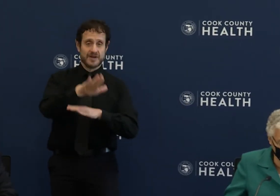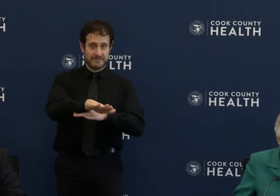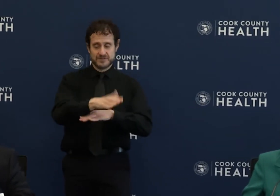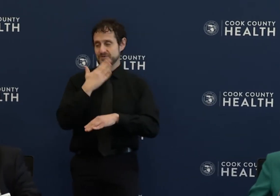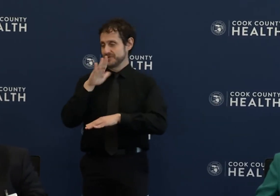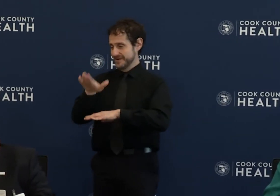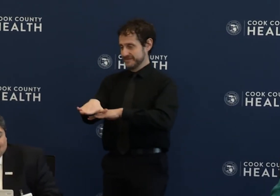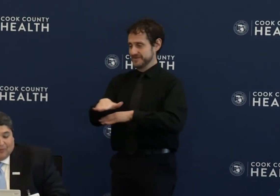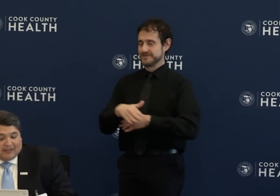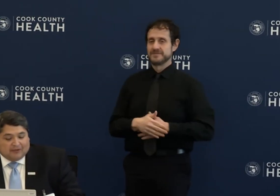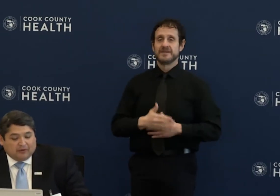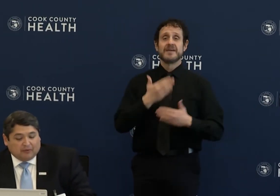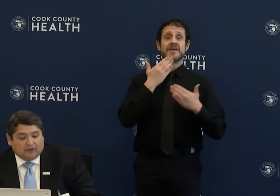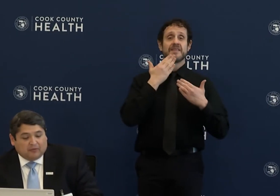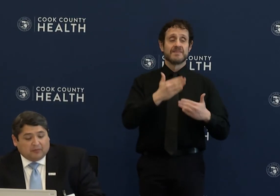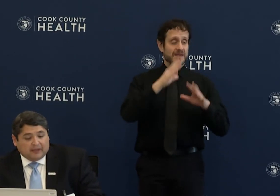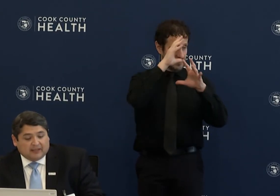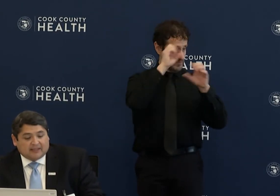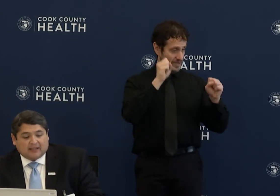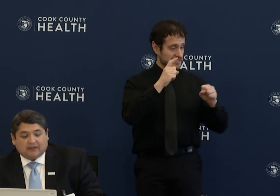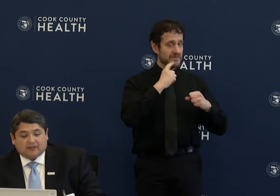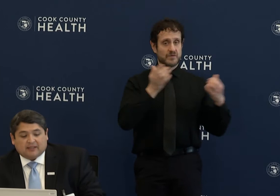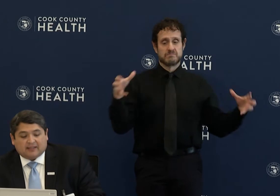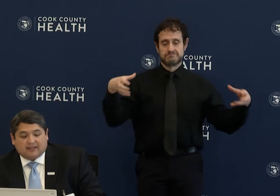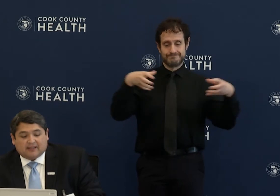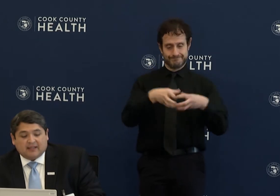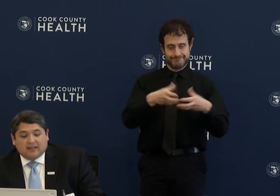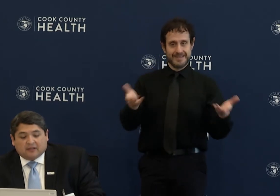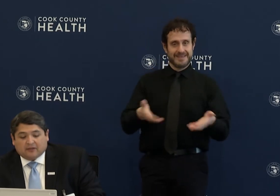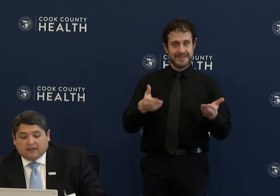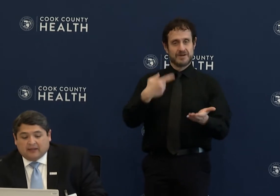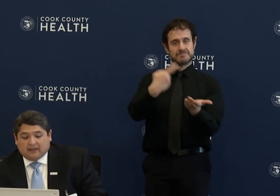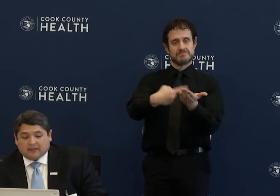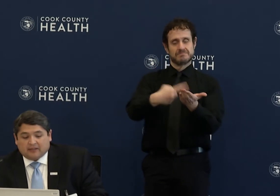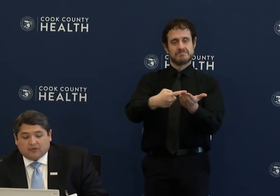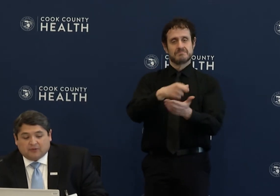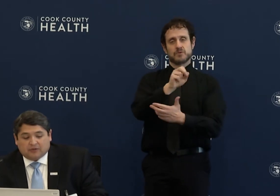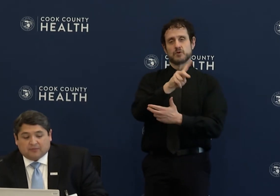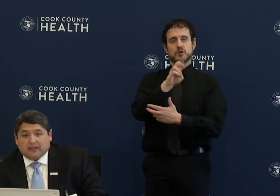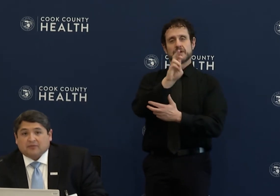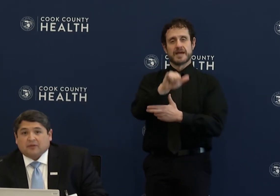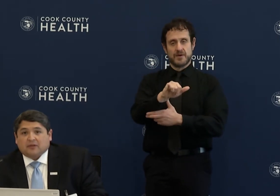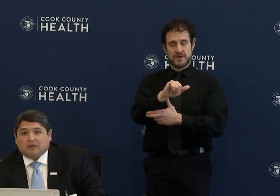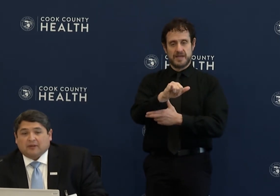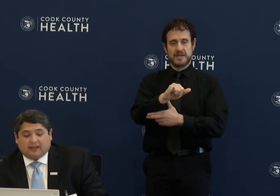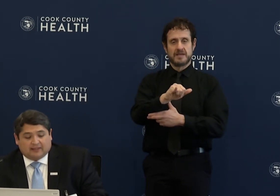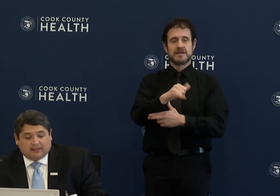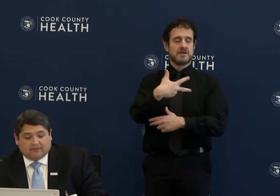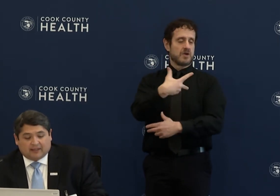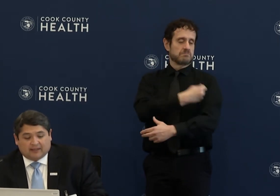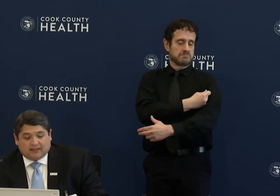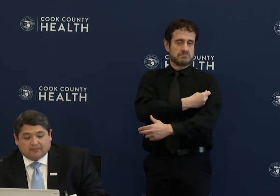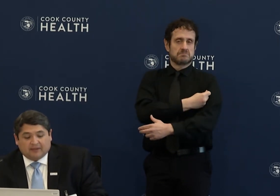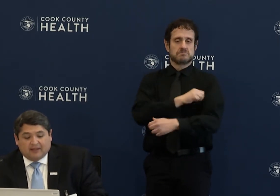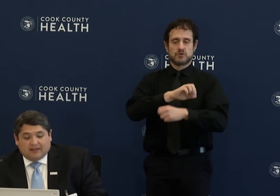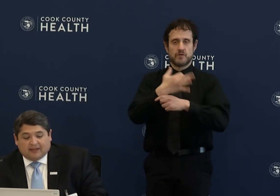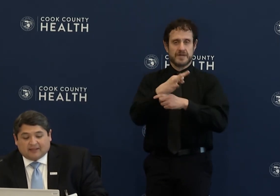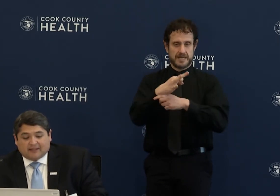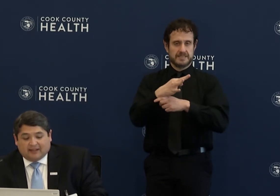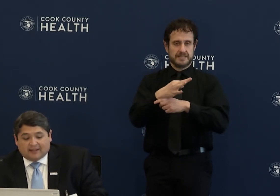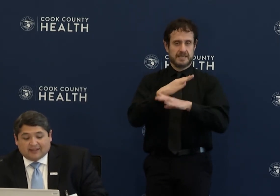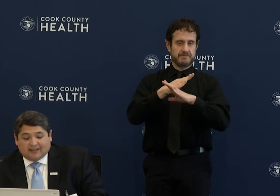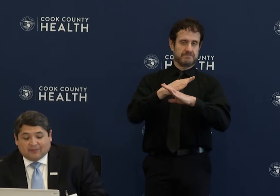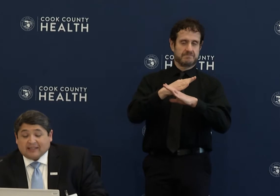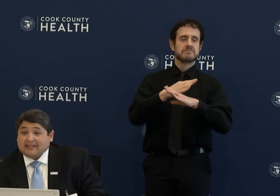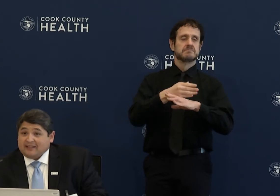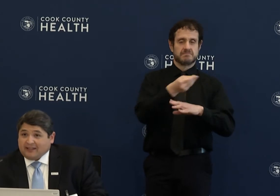afternoon. thank you, President Preckwinkle, for bringing us together to discuss Cook County Health's distribution plans for the COVID-19 vaccine.